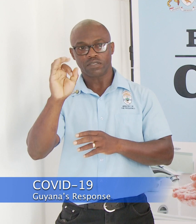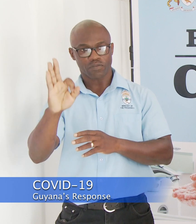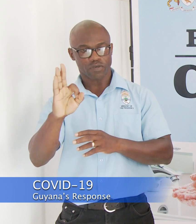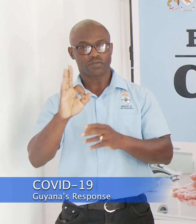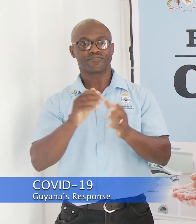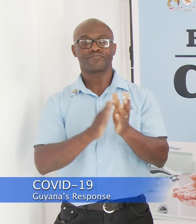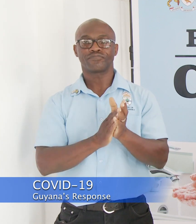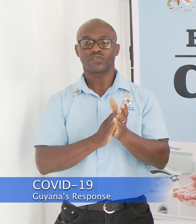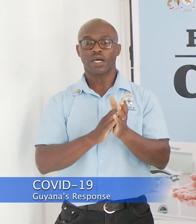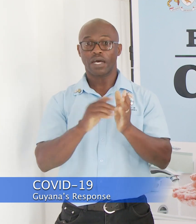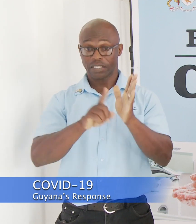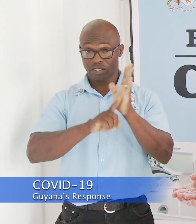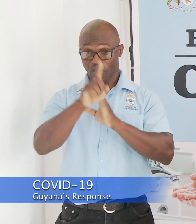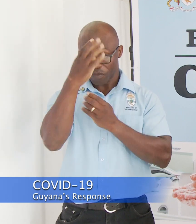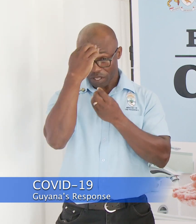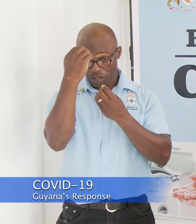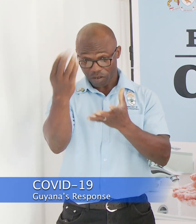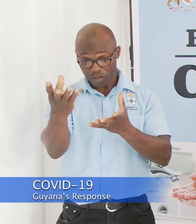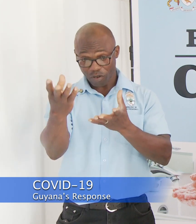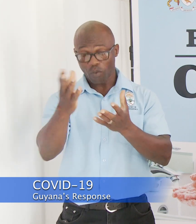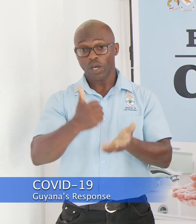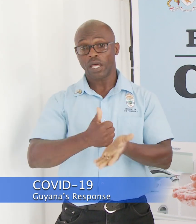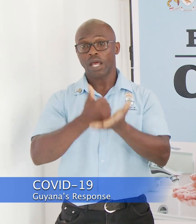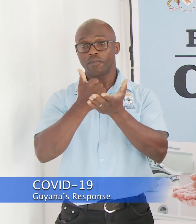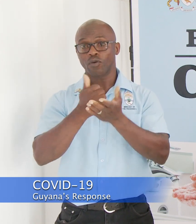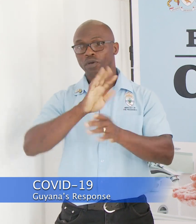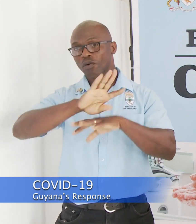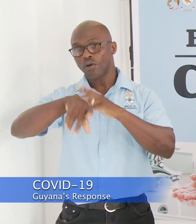update will address those burning questions.